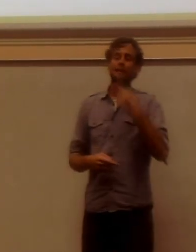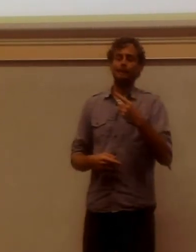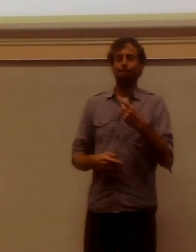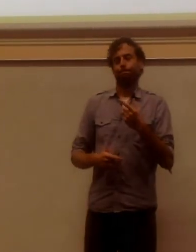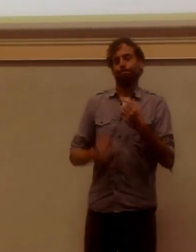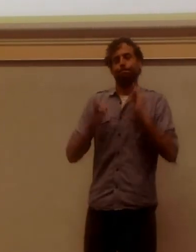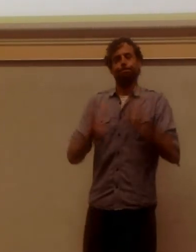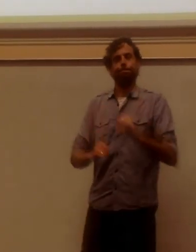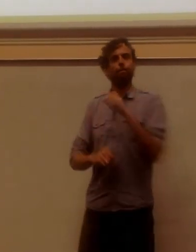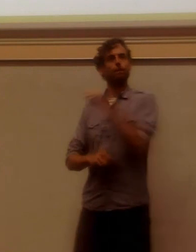relay services.